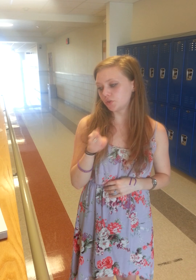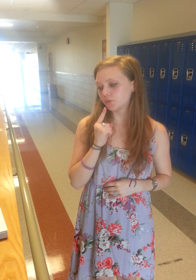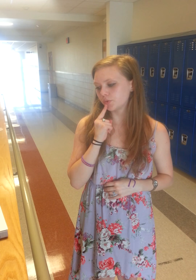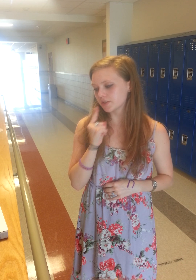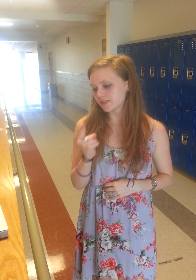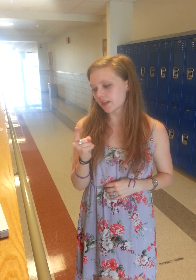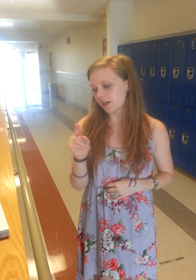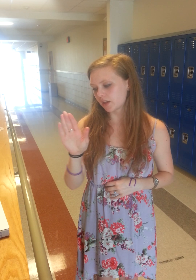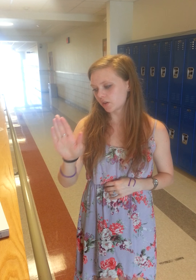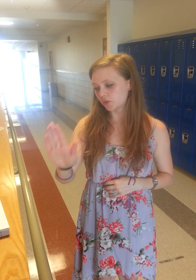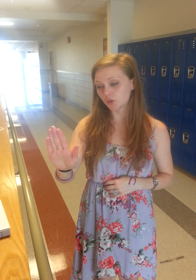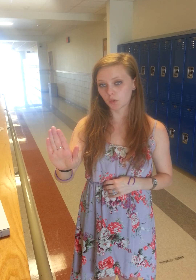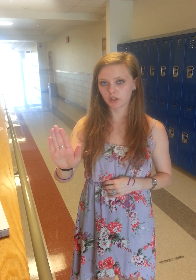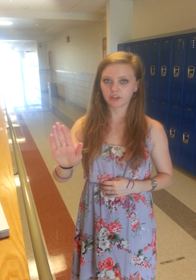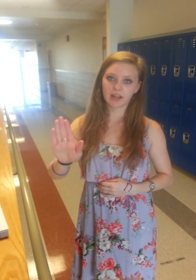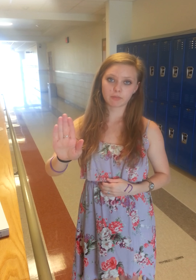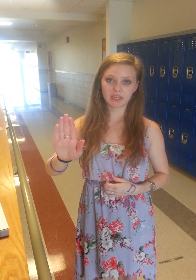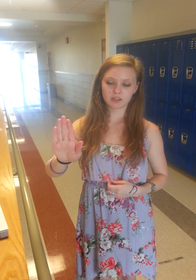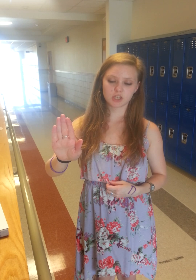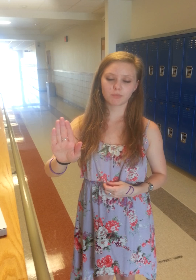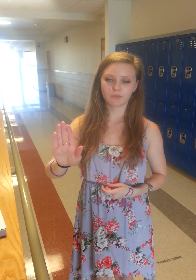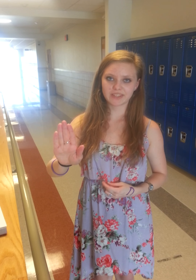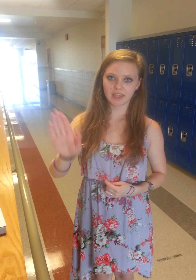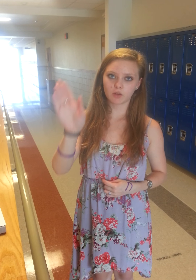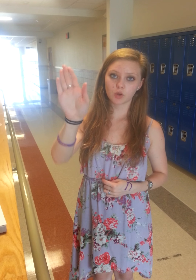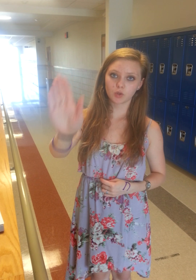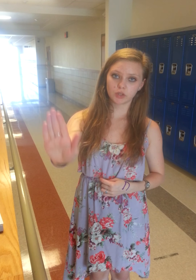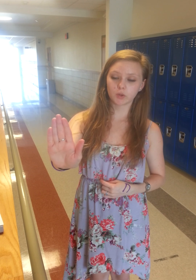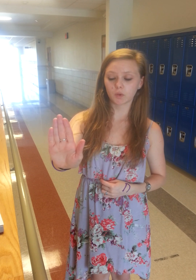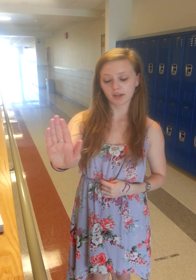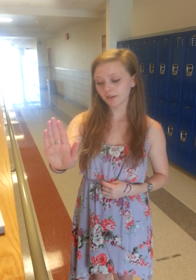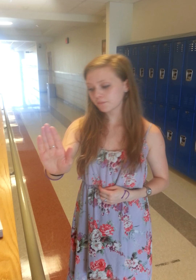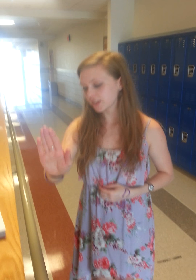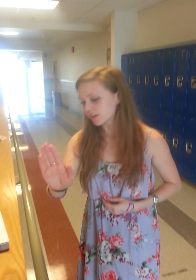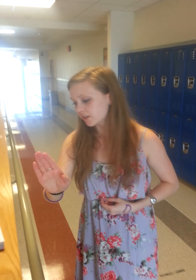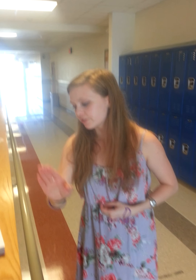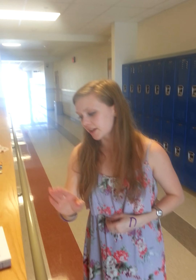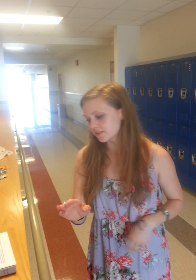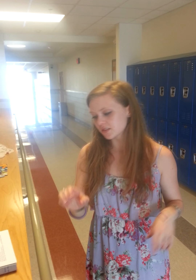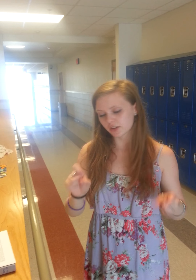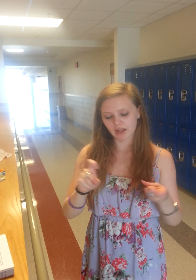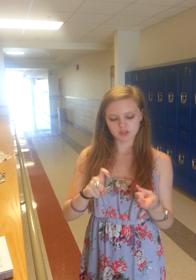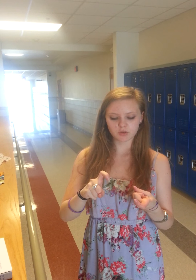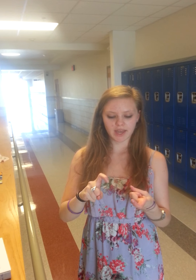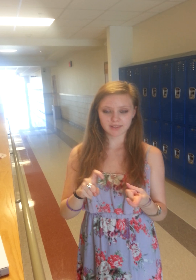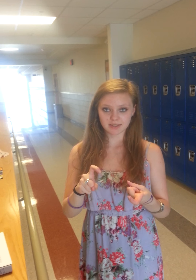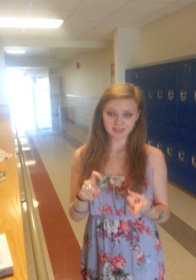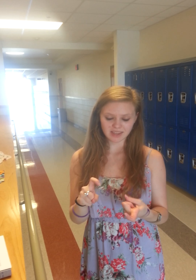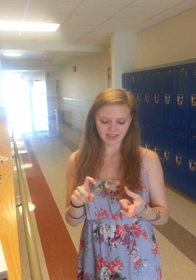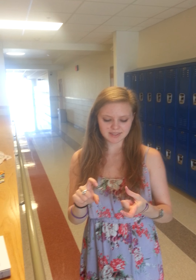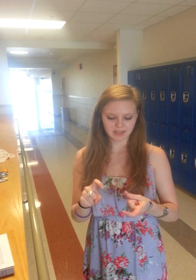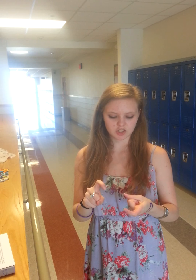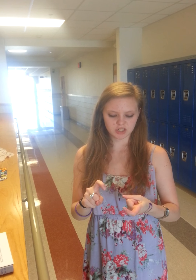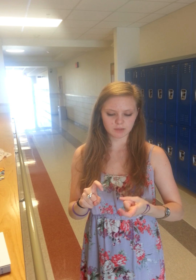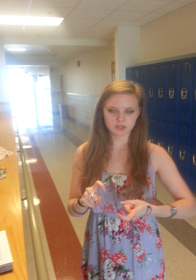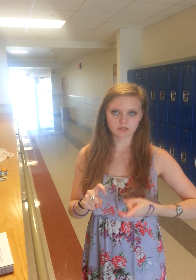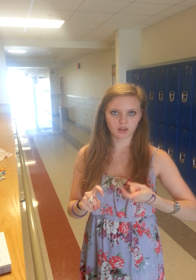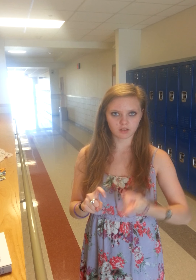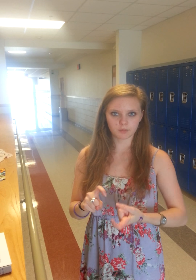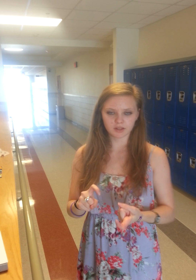you say your. You're going to have a B hand shape, palm facing out. Your. Friends, you're going to have 2 X hand shapes, non-dominant